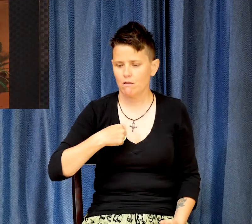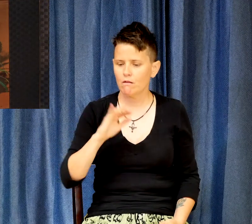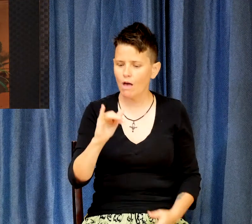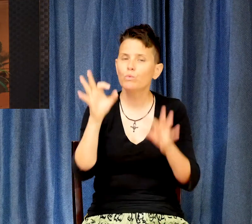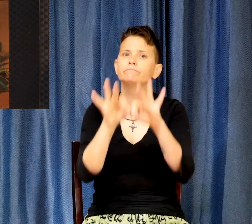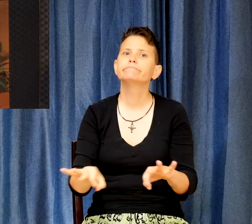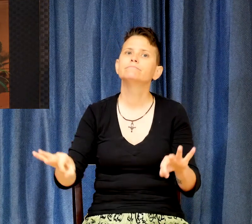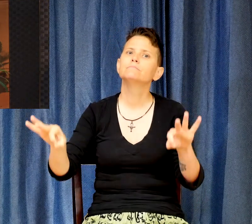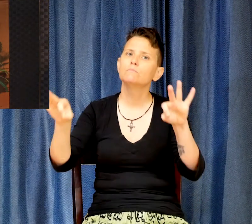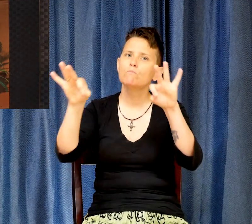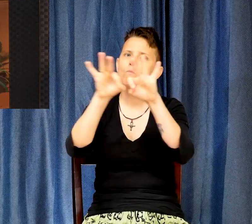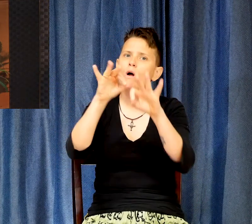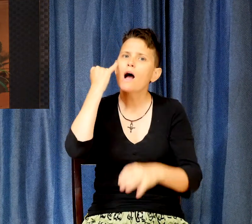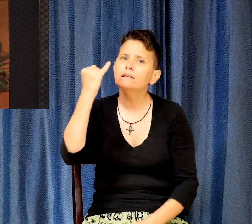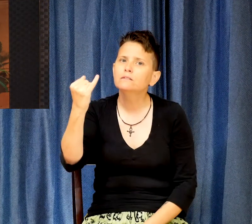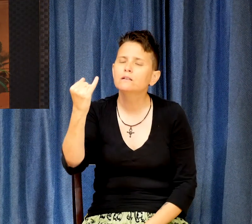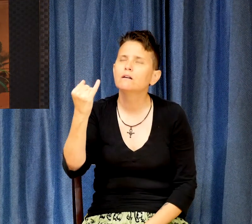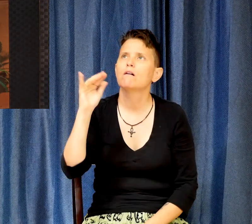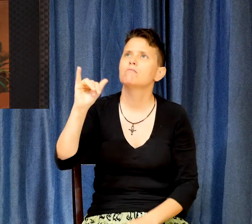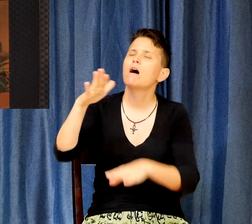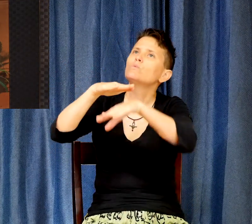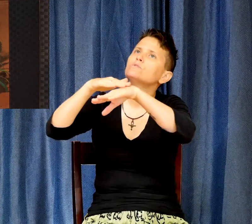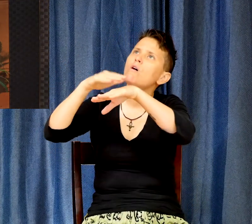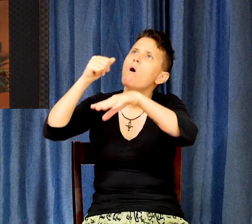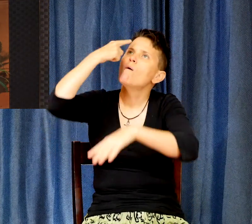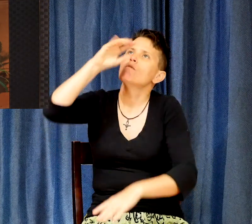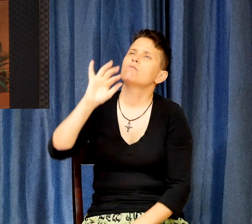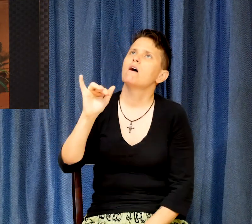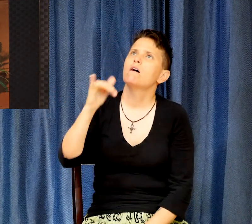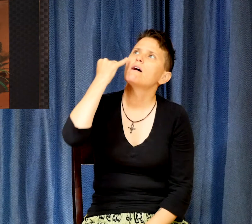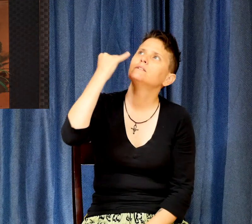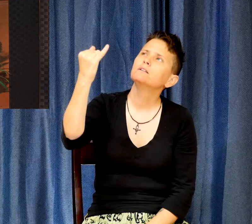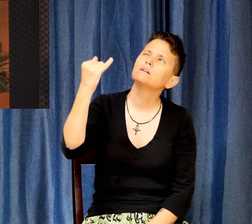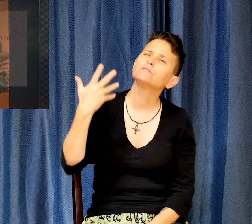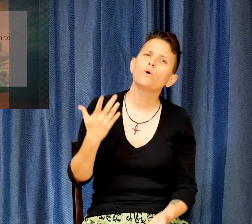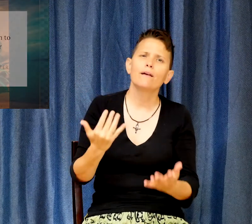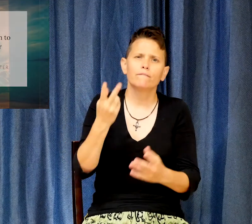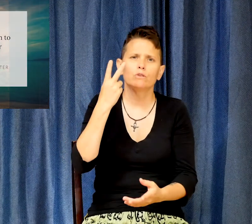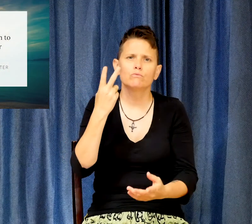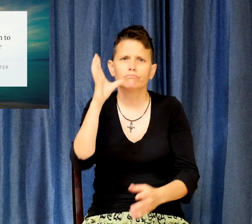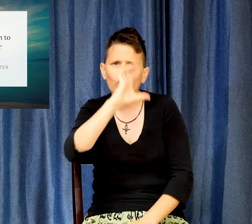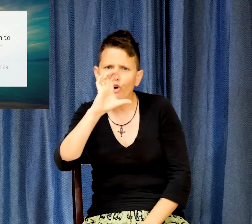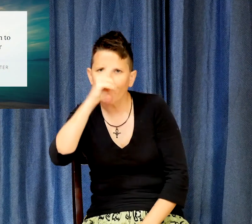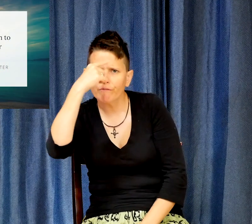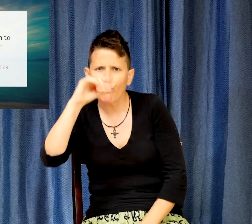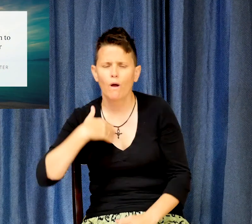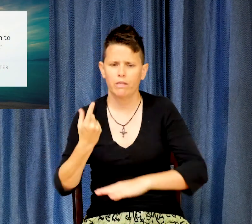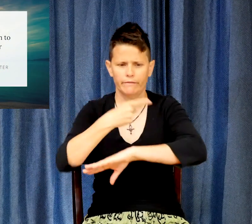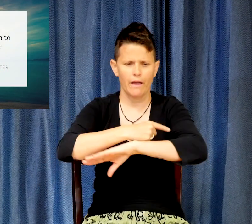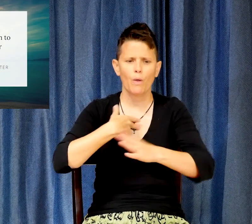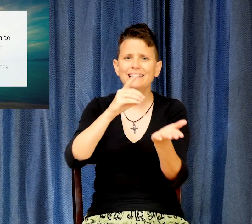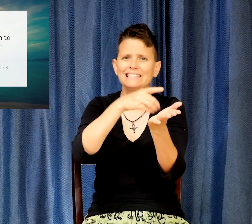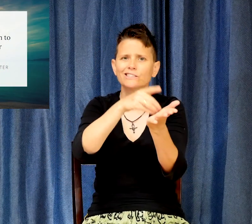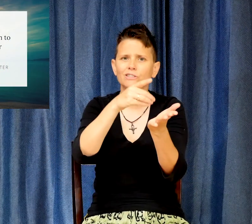that we're called into. And really, I think it's the core definition of grace. If you look up the word grace in Merriam-Webster